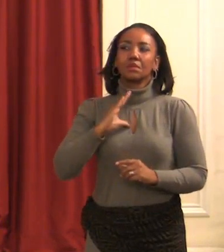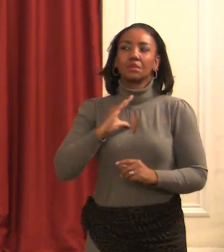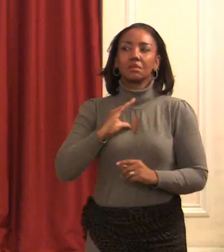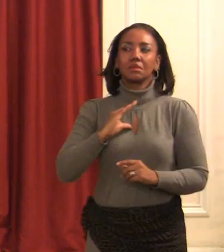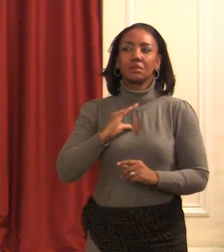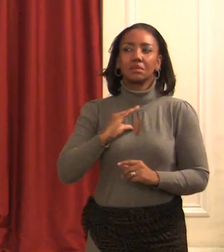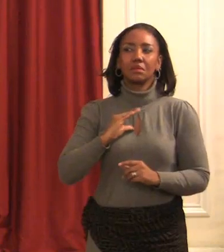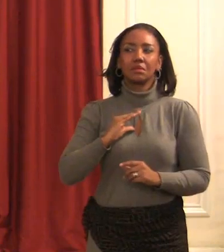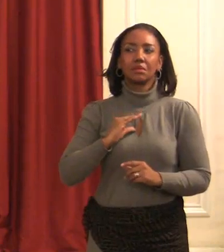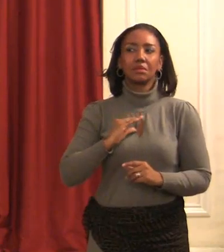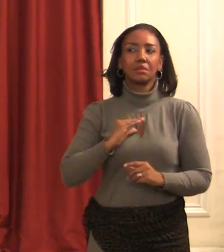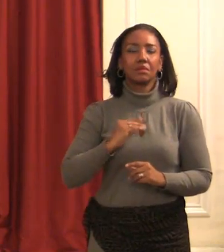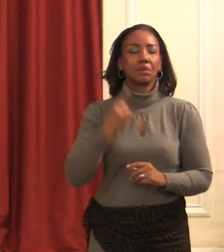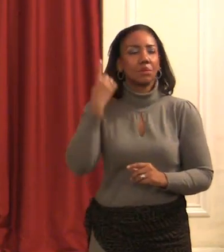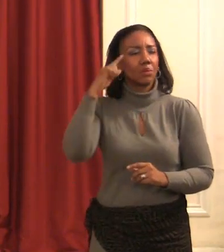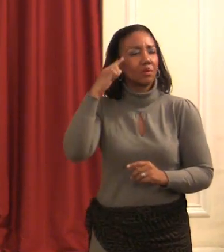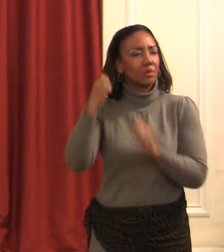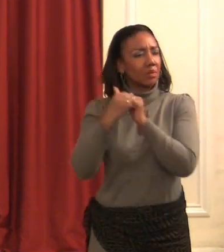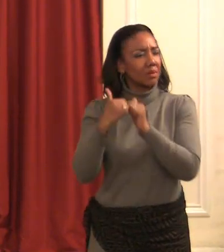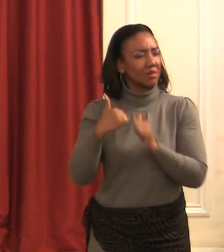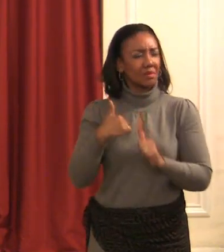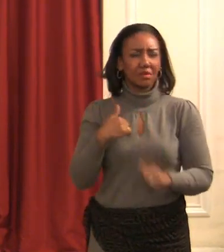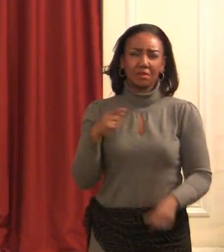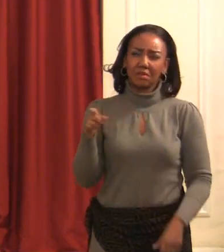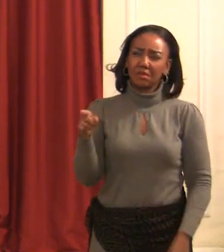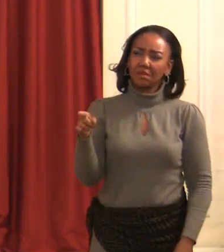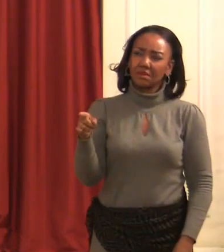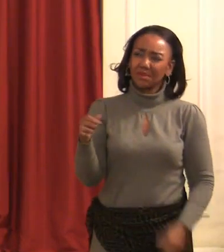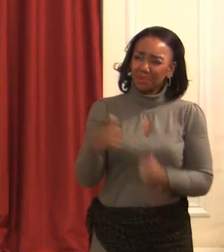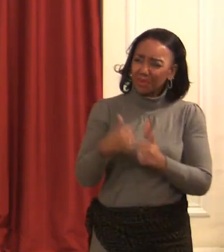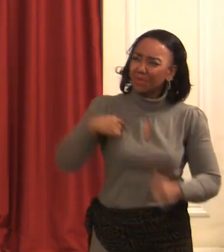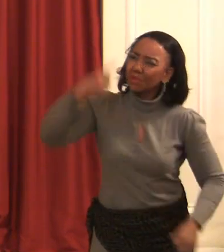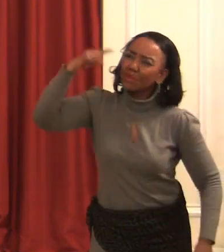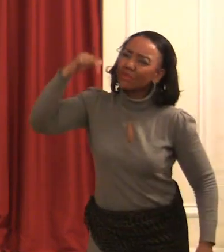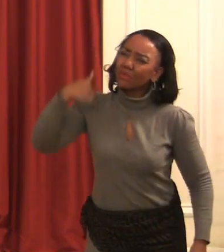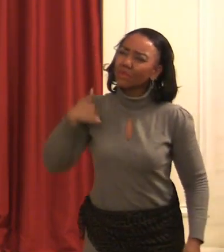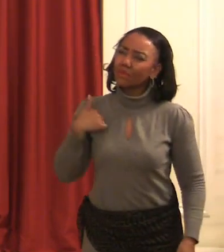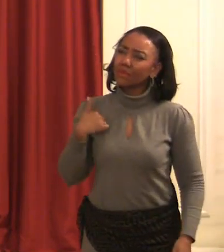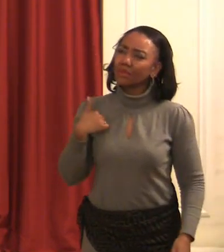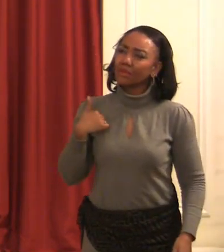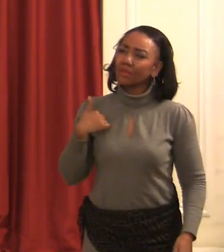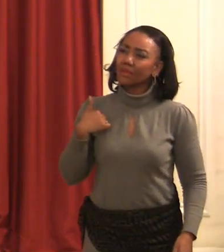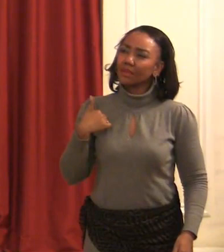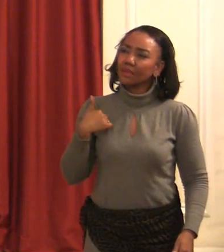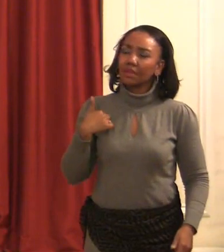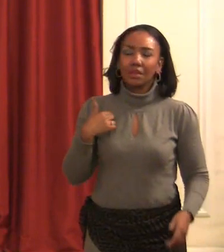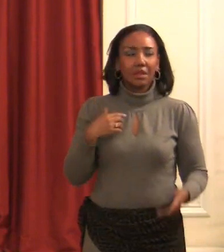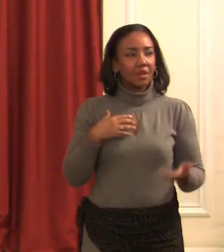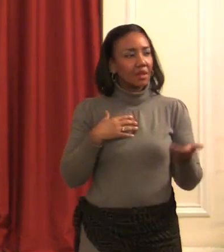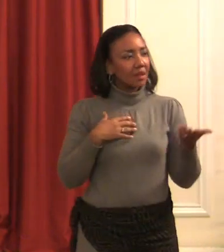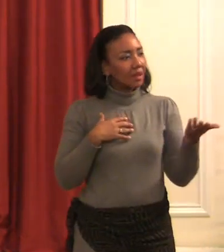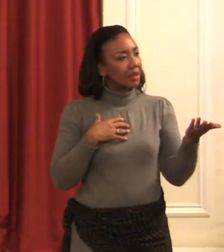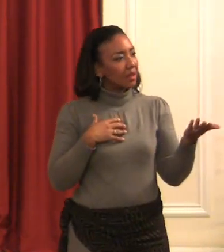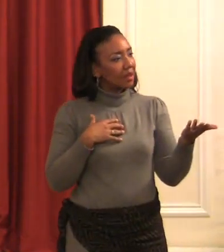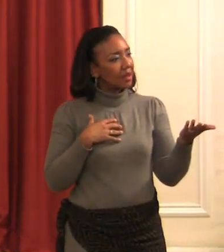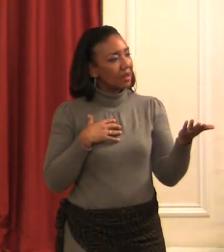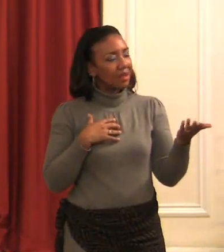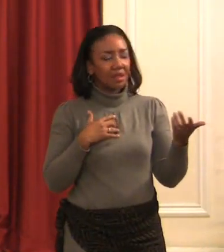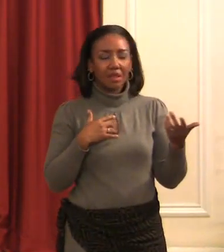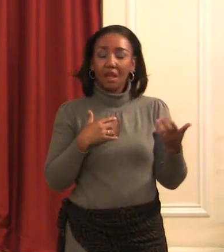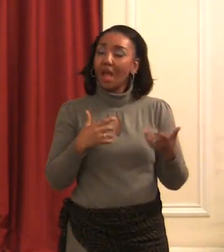beneath the luminous beam. They questioned her loyalty and themselves. Why she want